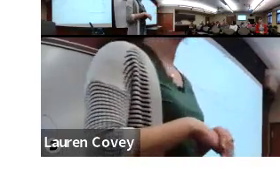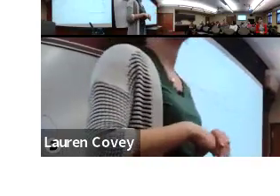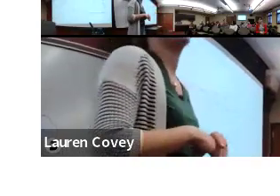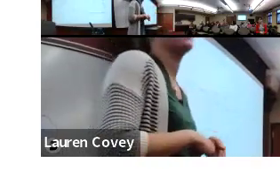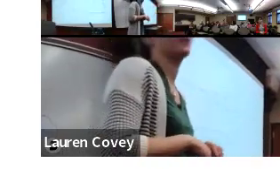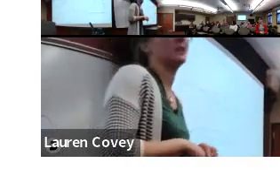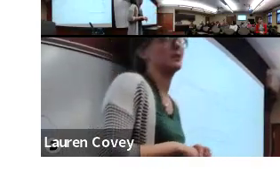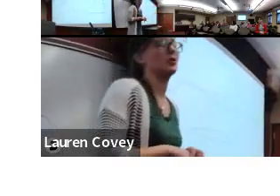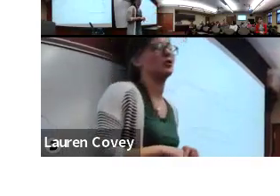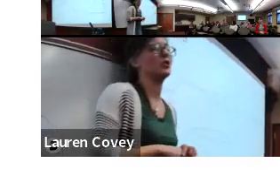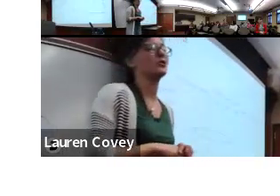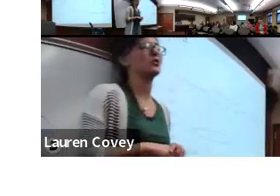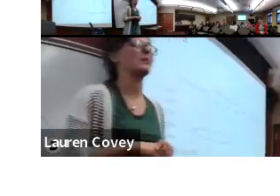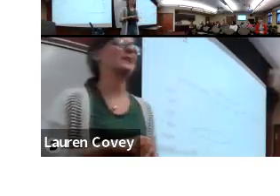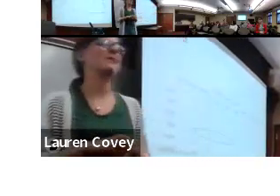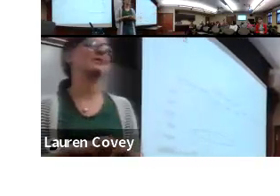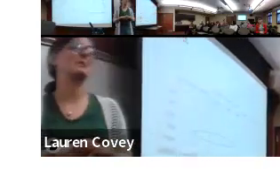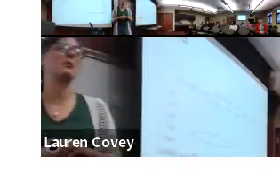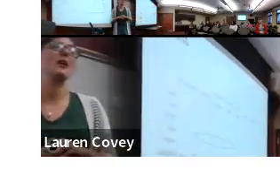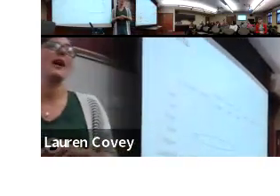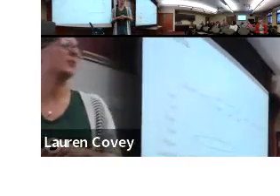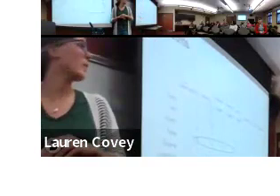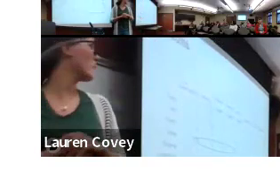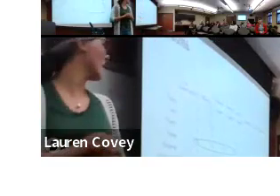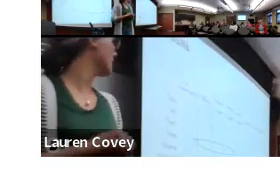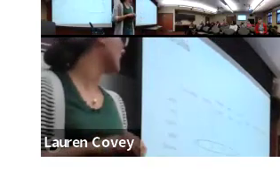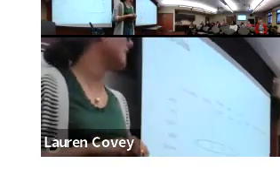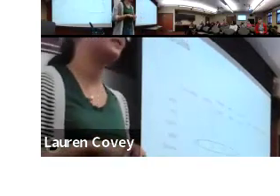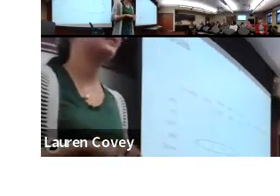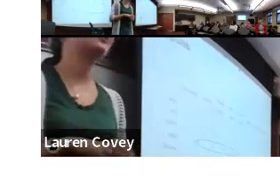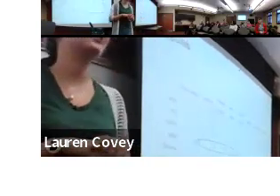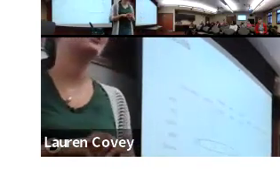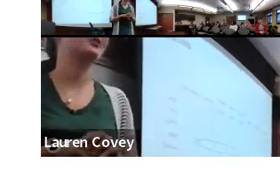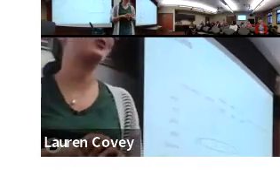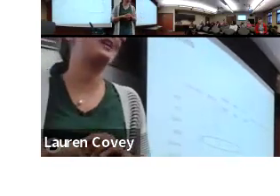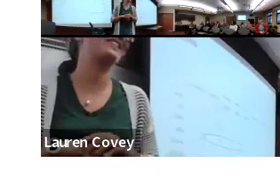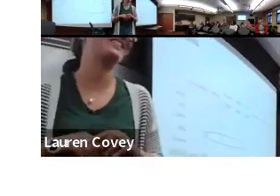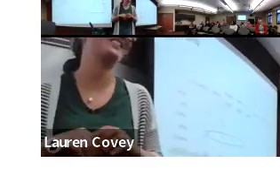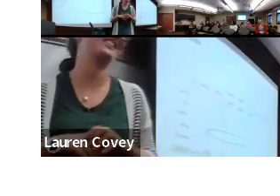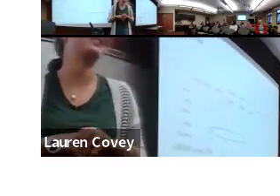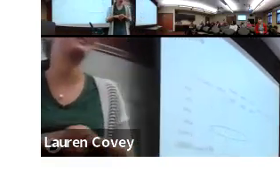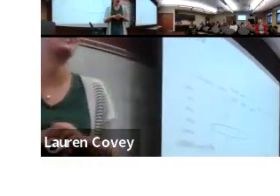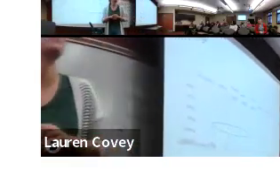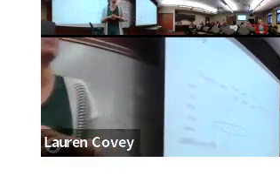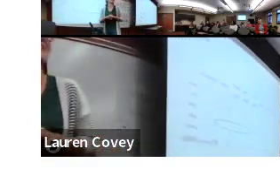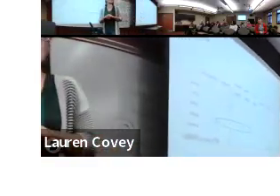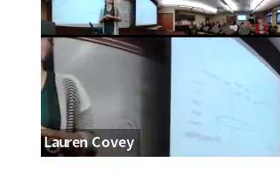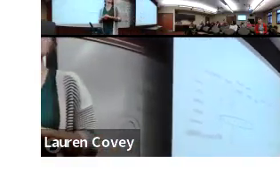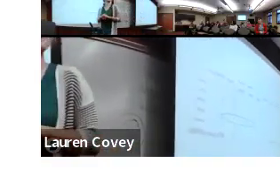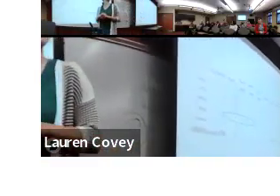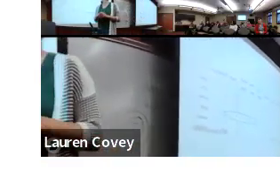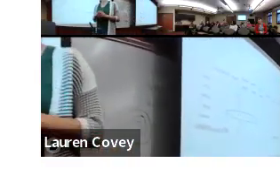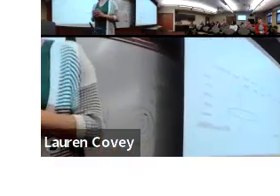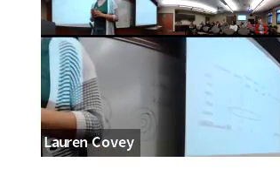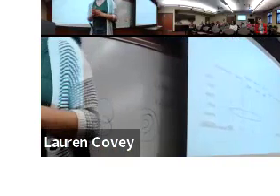Yes, I think that's a good suggestion to make it even simpler. I swear when I designed these, I thought I was going to go crazy because they were so simple as they